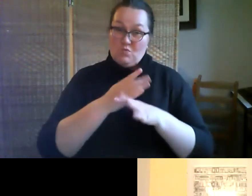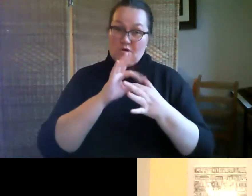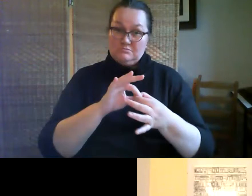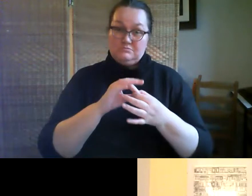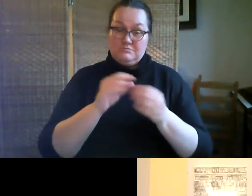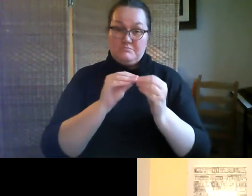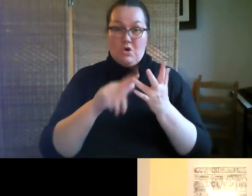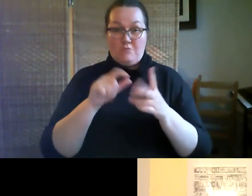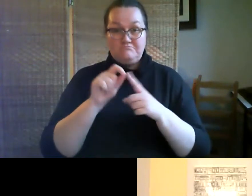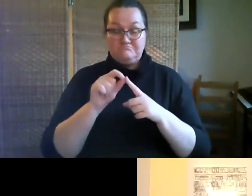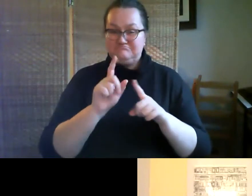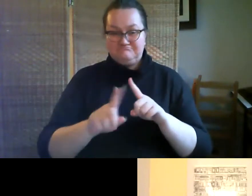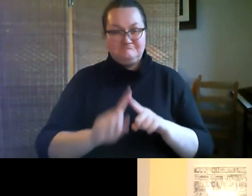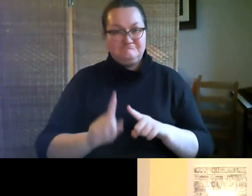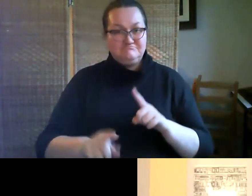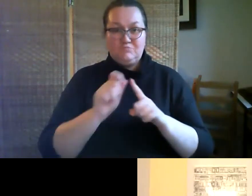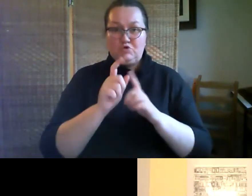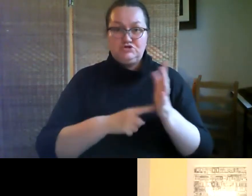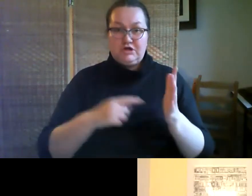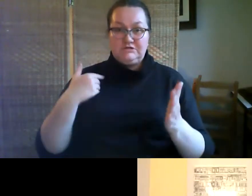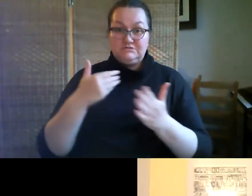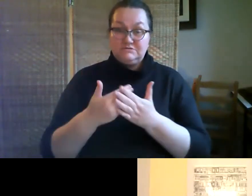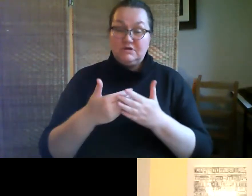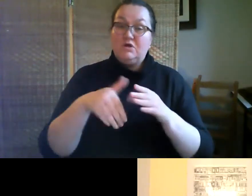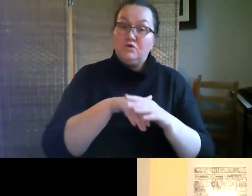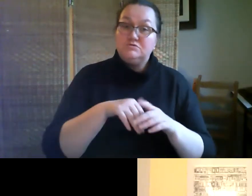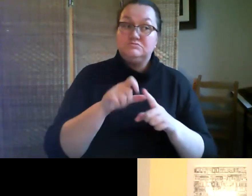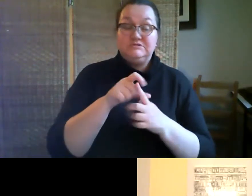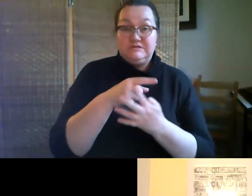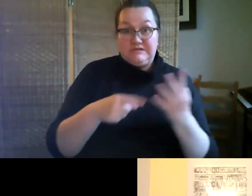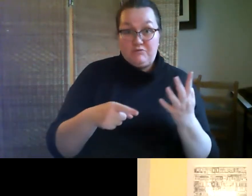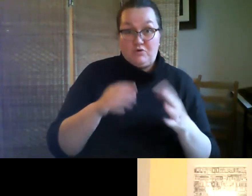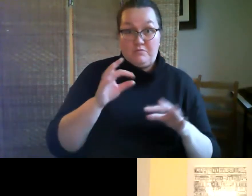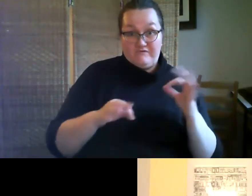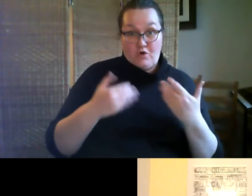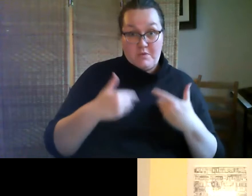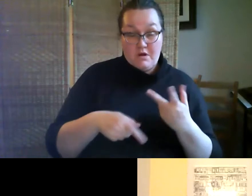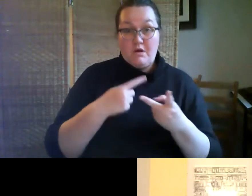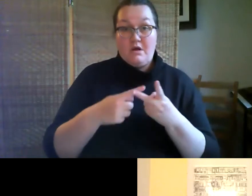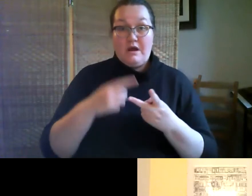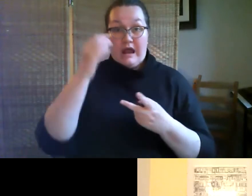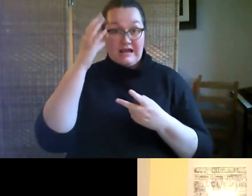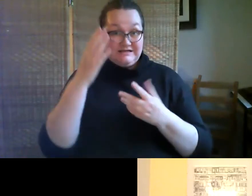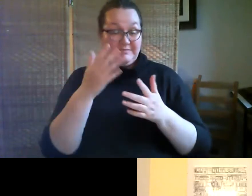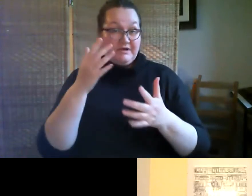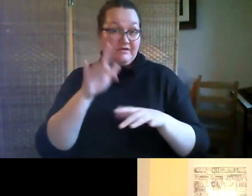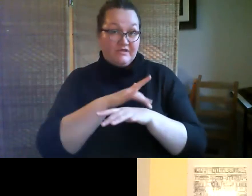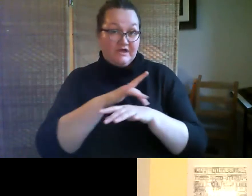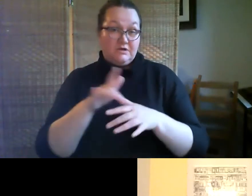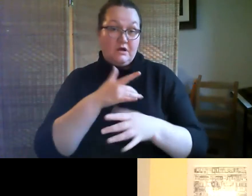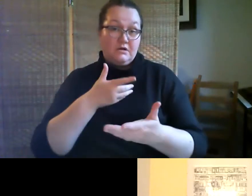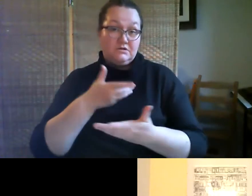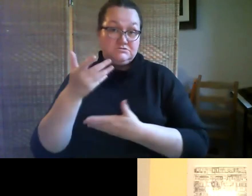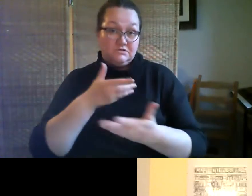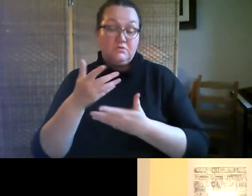variety of projects, including as a disabled performer, an academic theatre consultant, working on My Left Right Foot, and